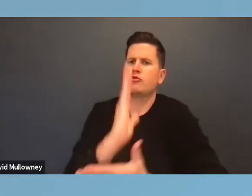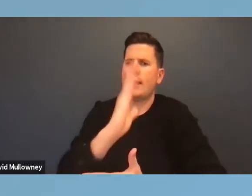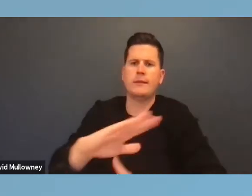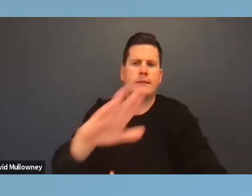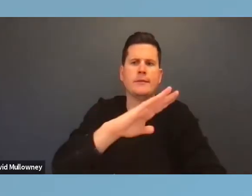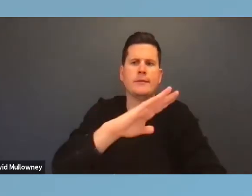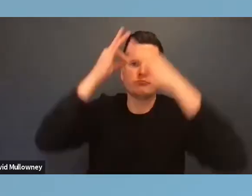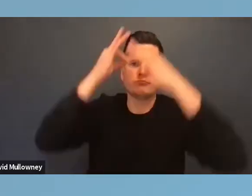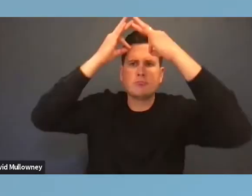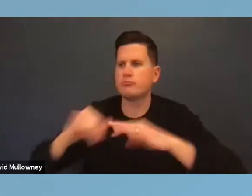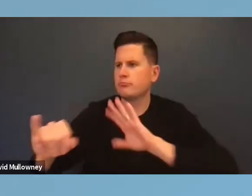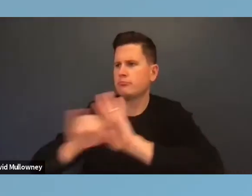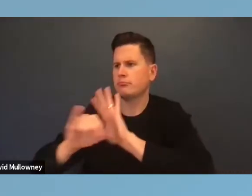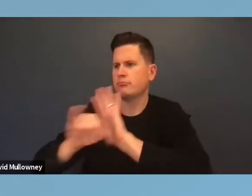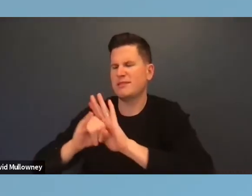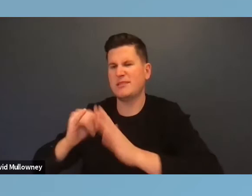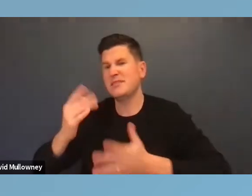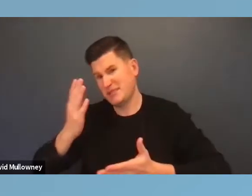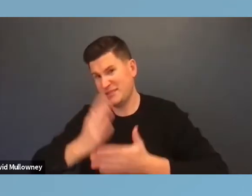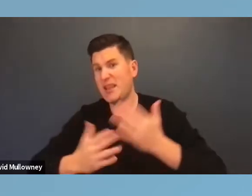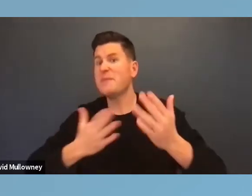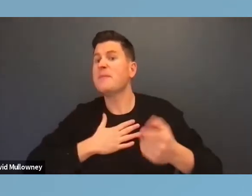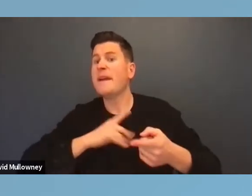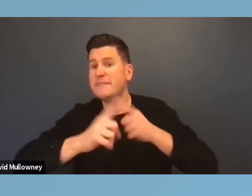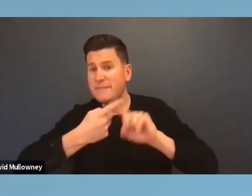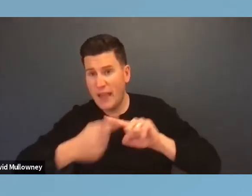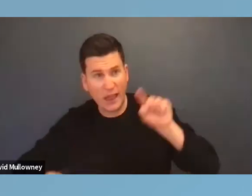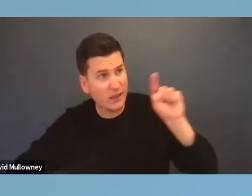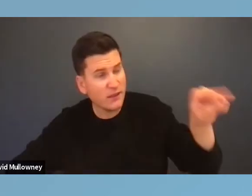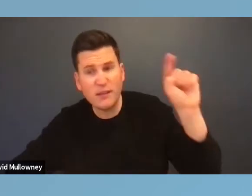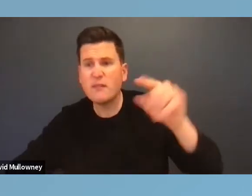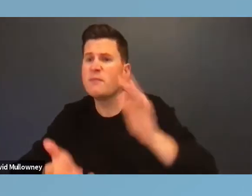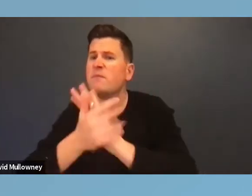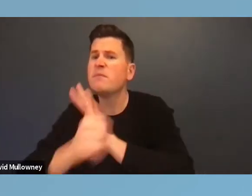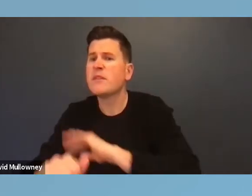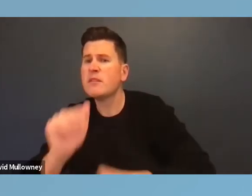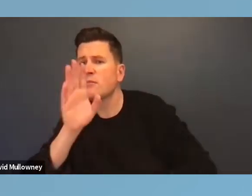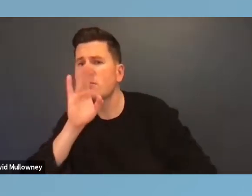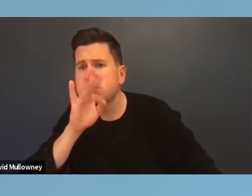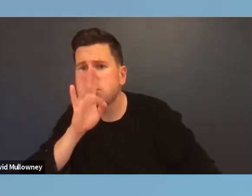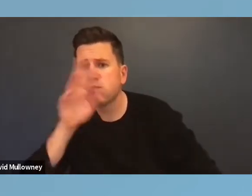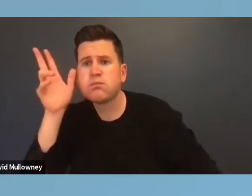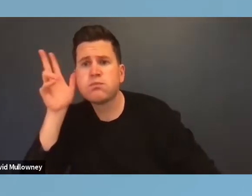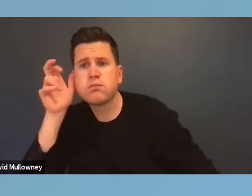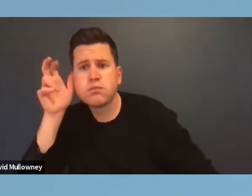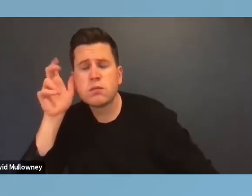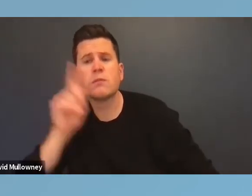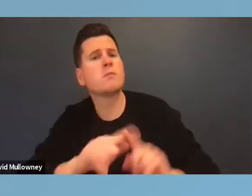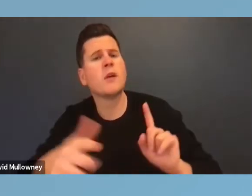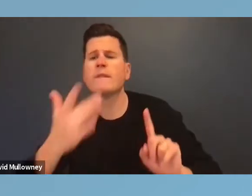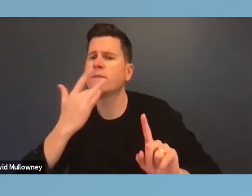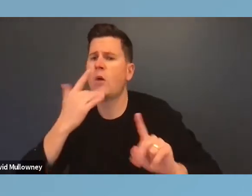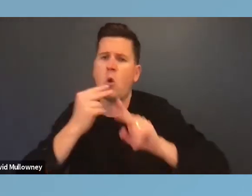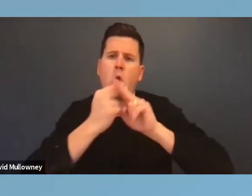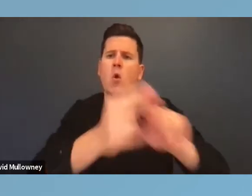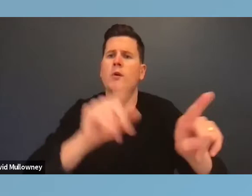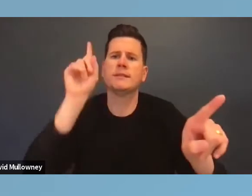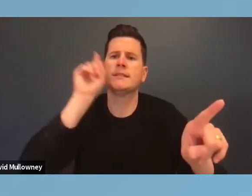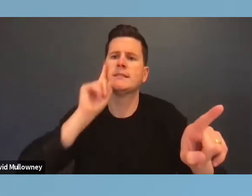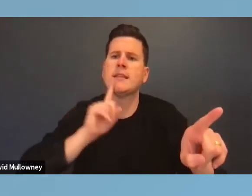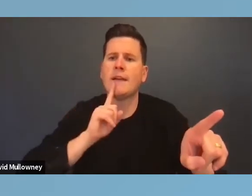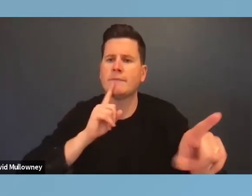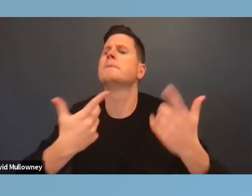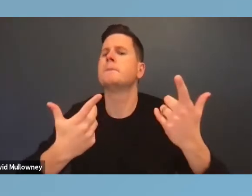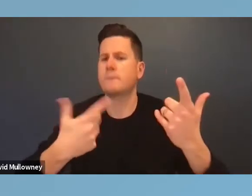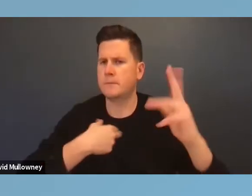It is the right of that person to make the decision of how they identify themselves. Some of my friends speak and hear very well, but they